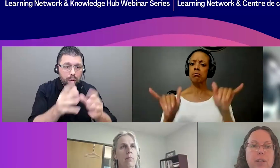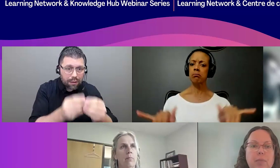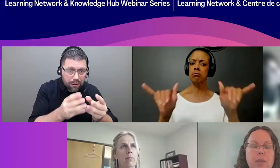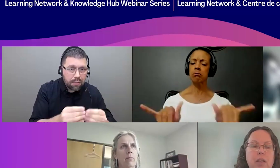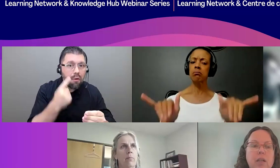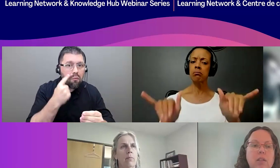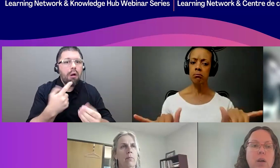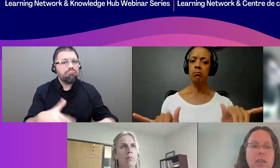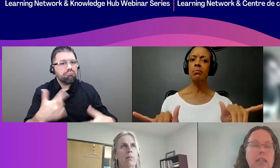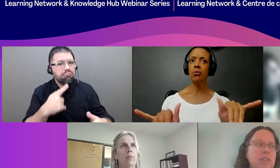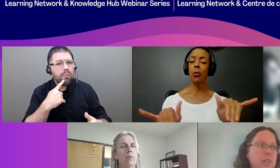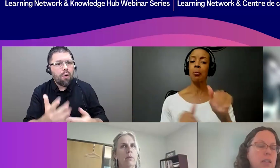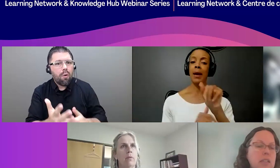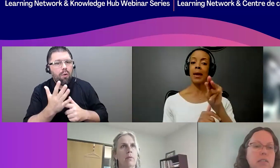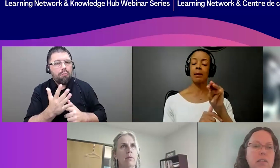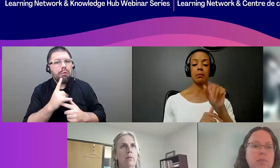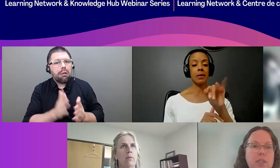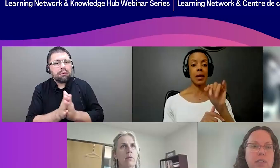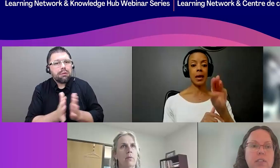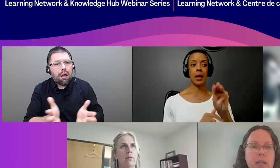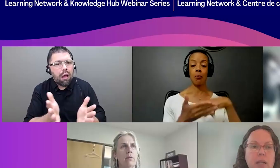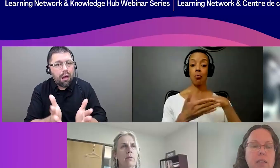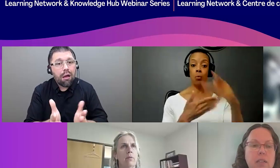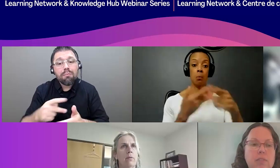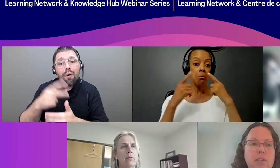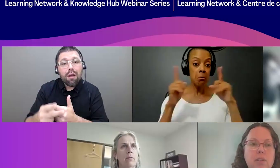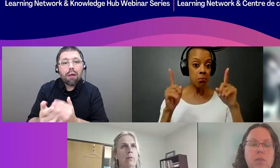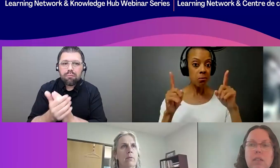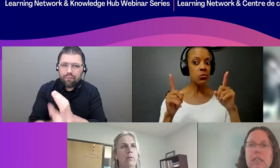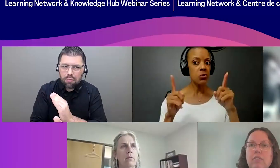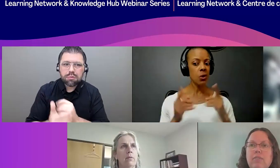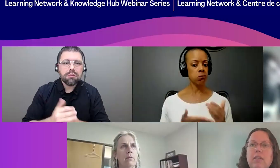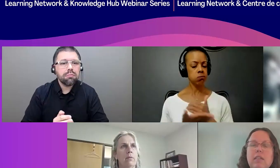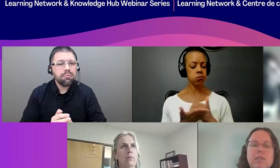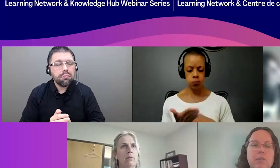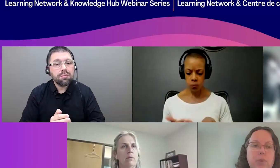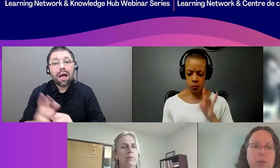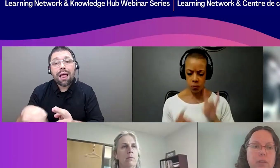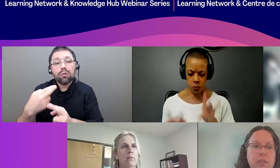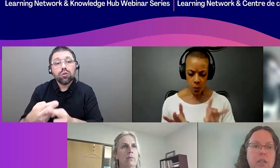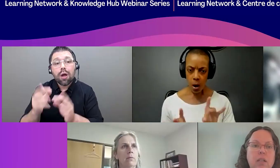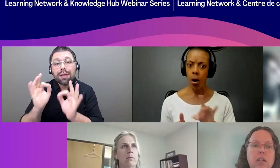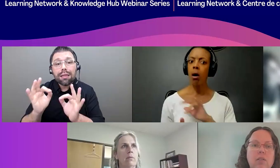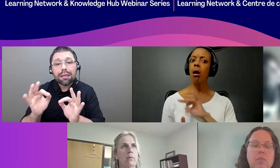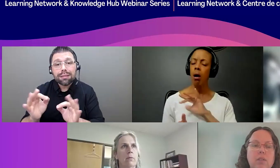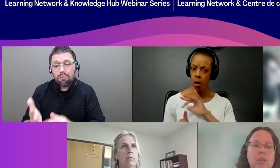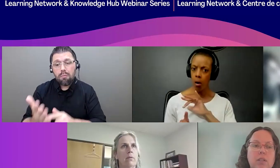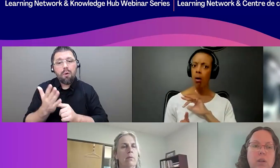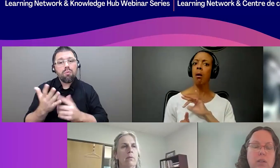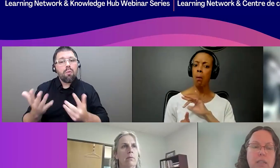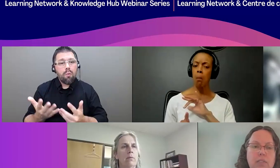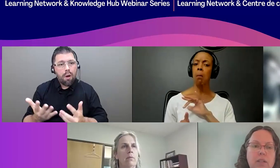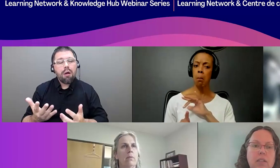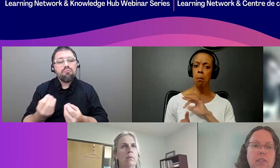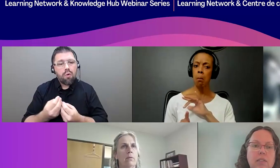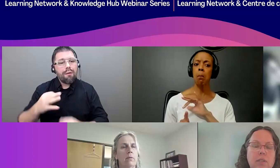AIM program. The qualitative findings have been very compelling, even though the quantitative findings are important. In